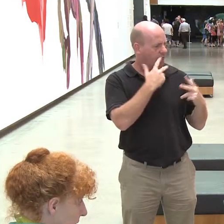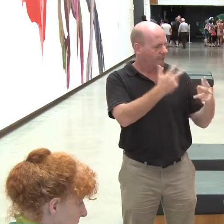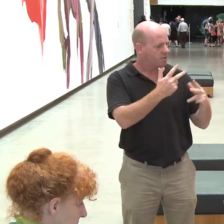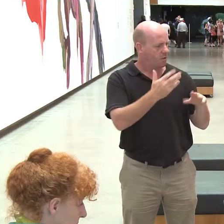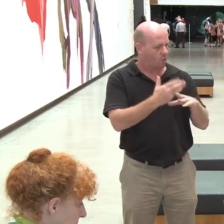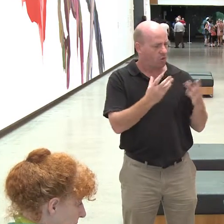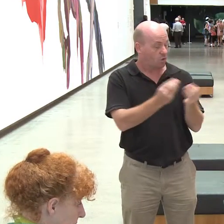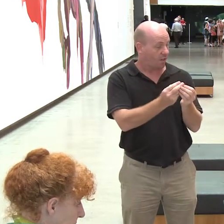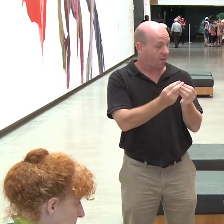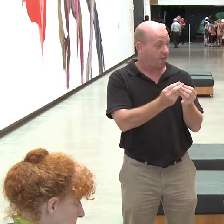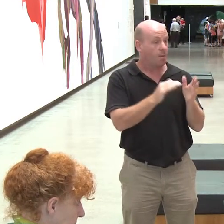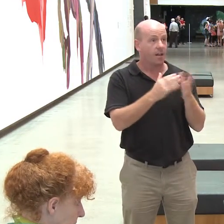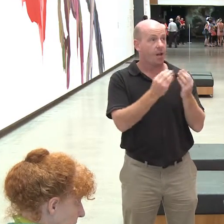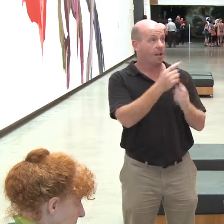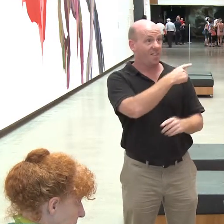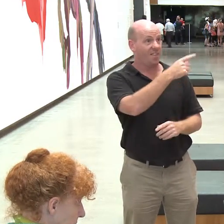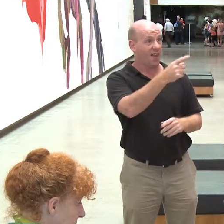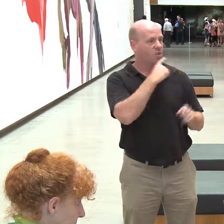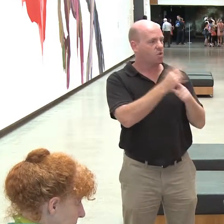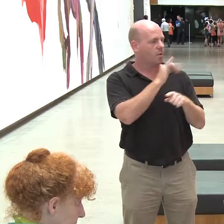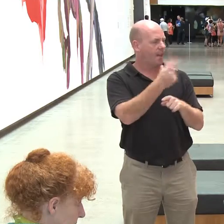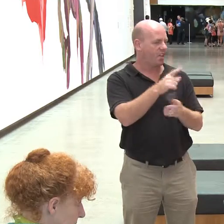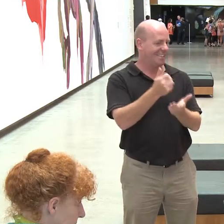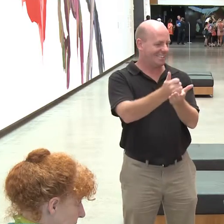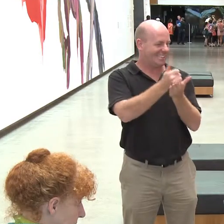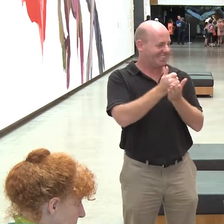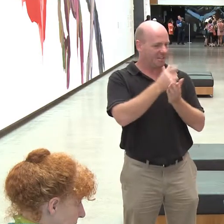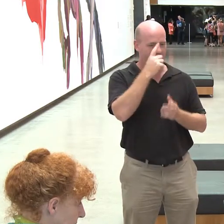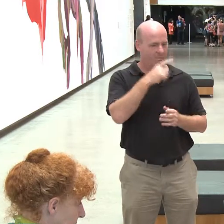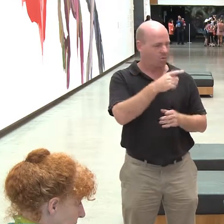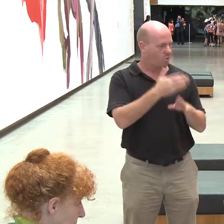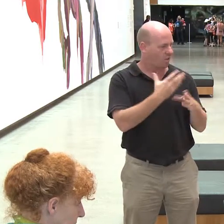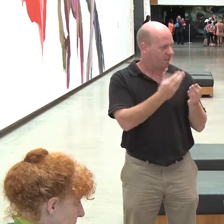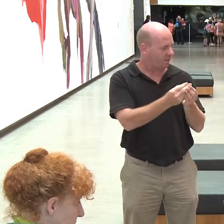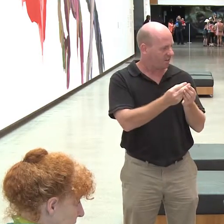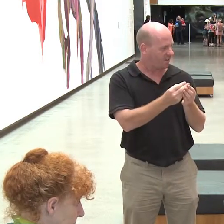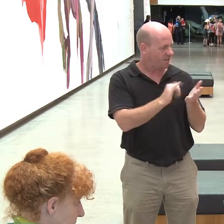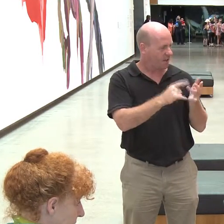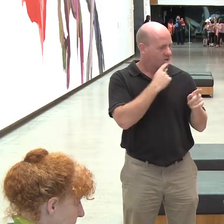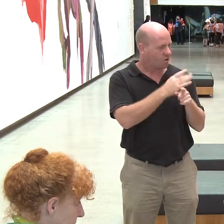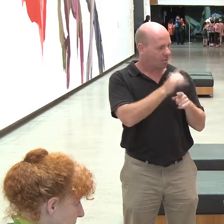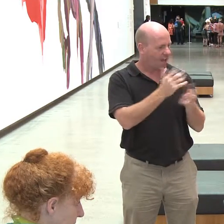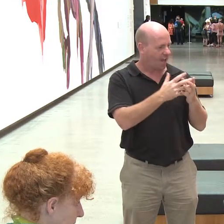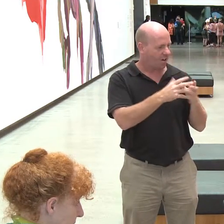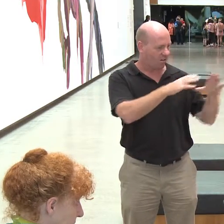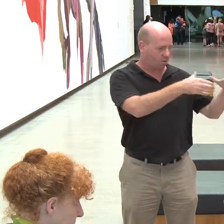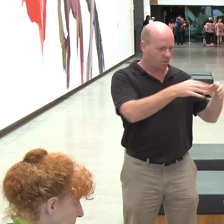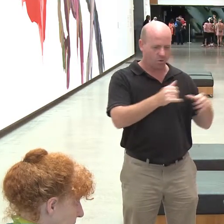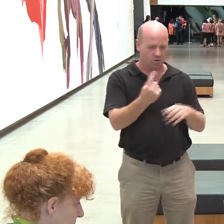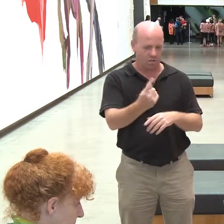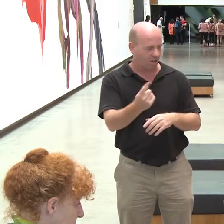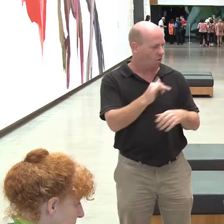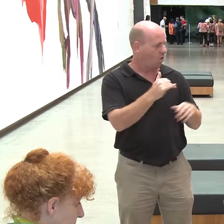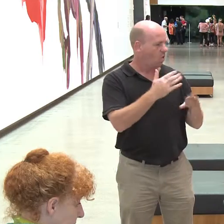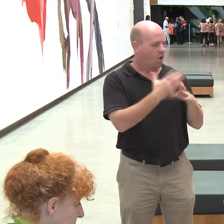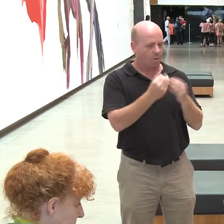together. But now with this work, you talk a lot about the assistants that you are working with. So maybe you could talk a bit about how that impacts on your practice